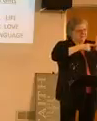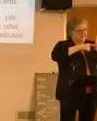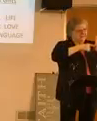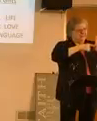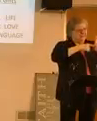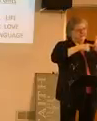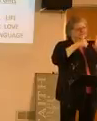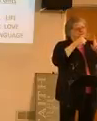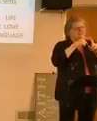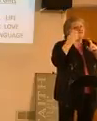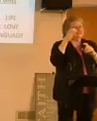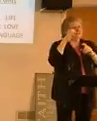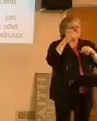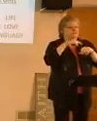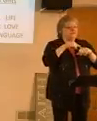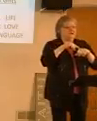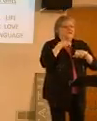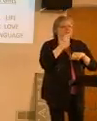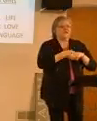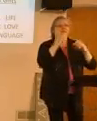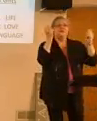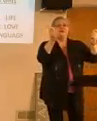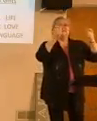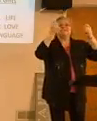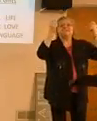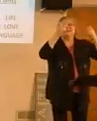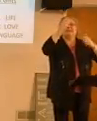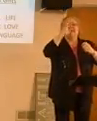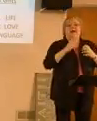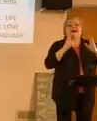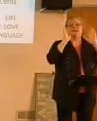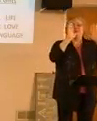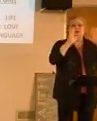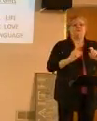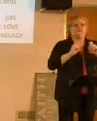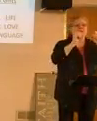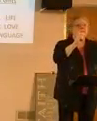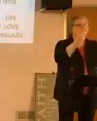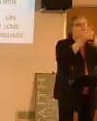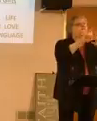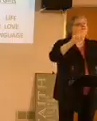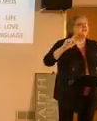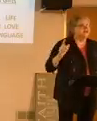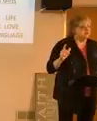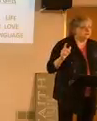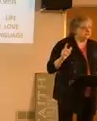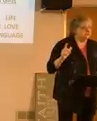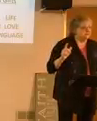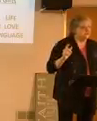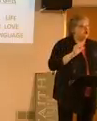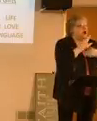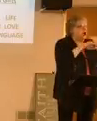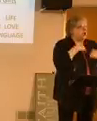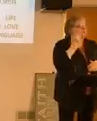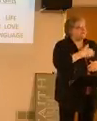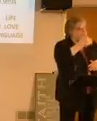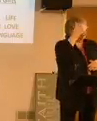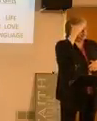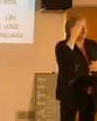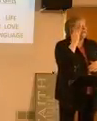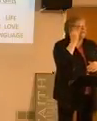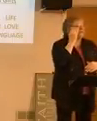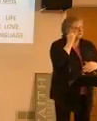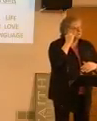up to Easter, we're going to celebrate God's wonderful gift of language. All of us know and experience